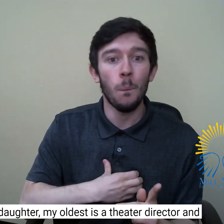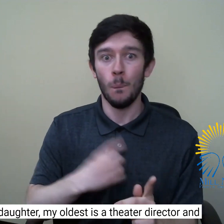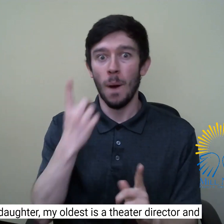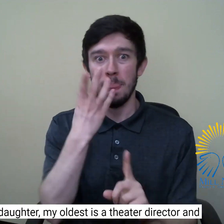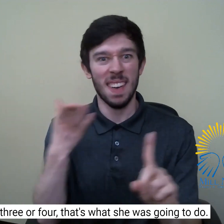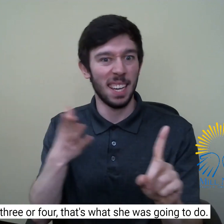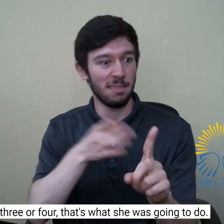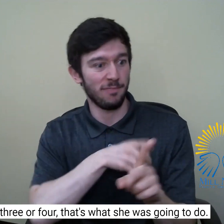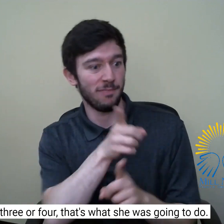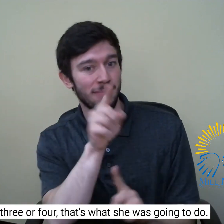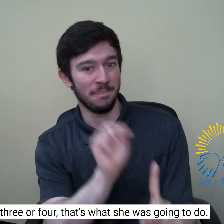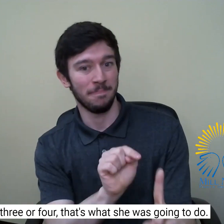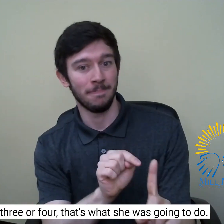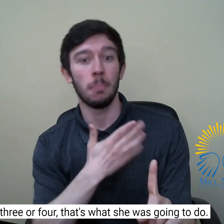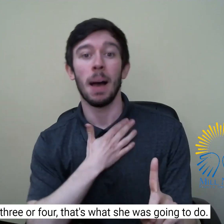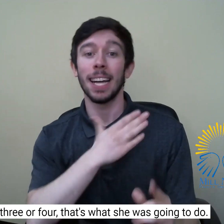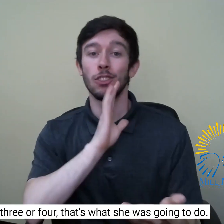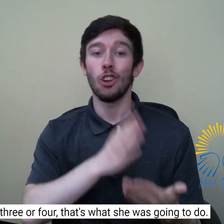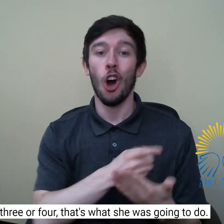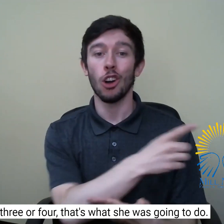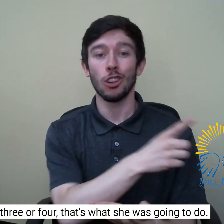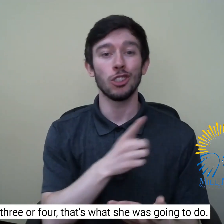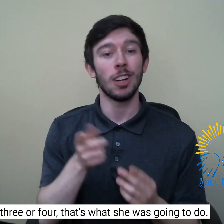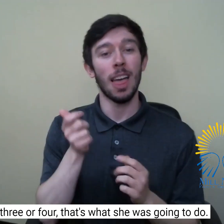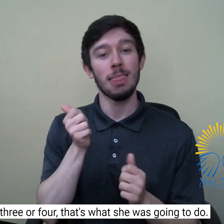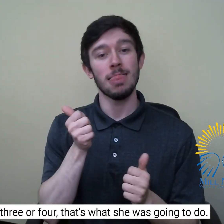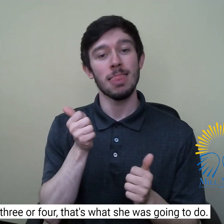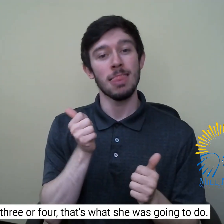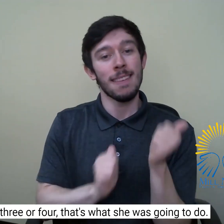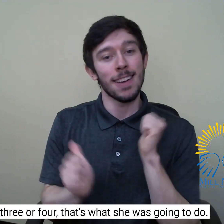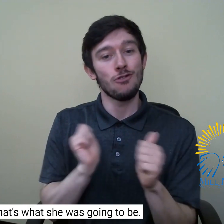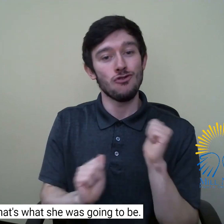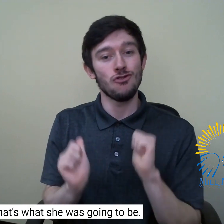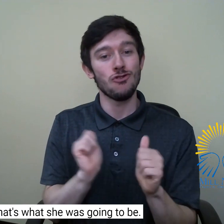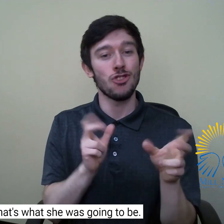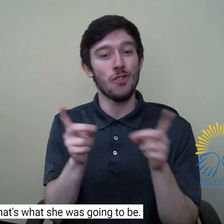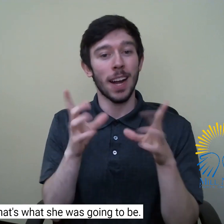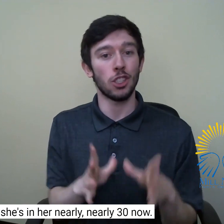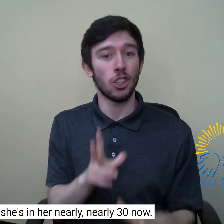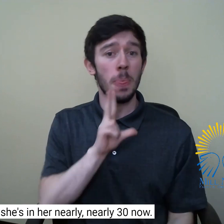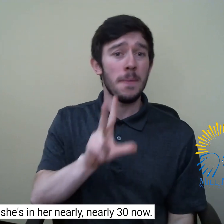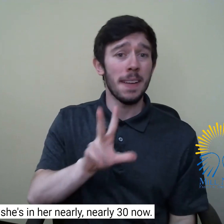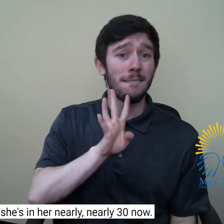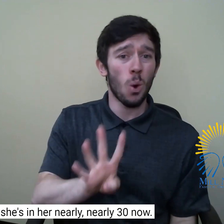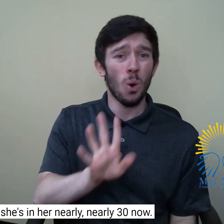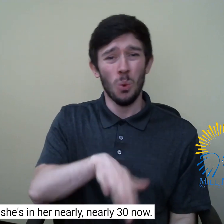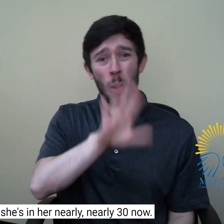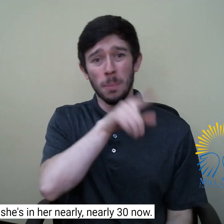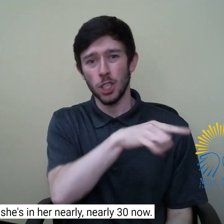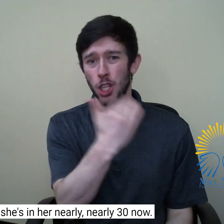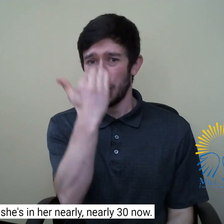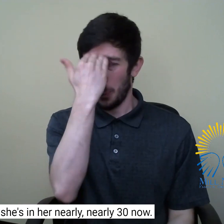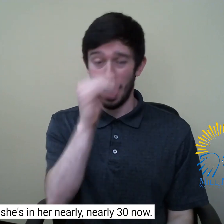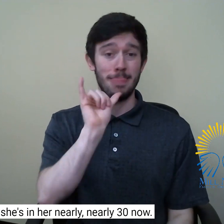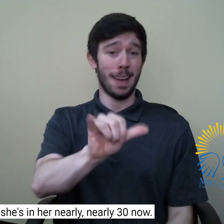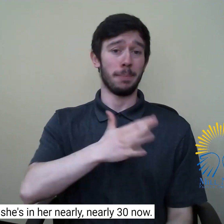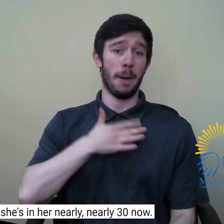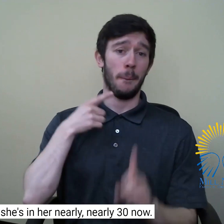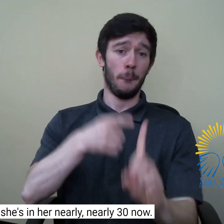director, and since the age of 3 or 4, that's what she was gonna do. That's what she was gonna be, and she's in her nearly 30 now. And